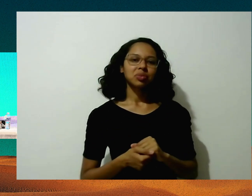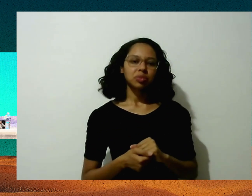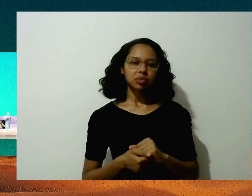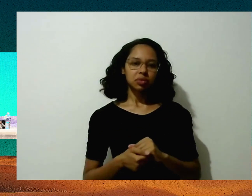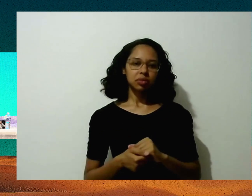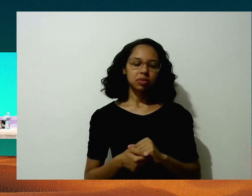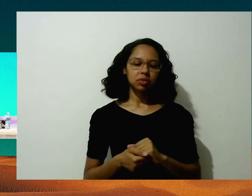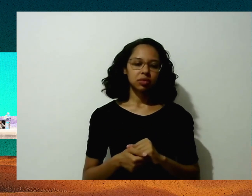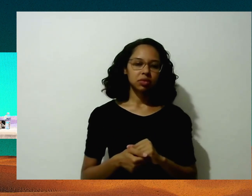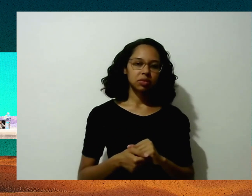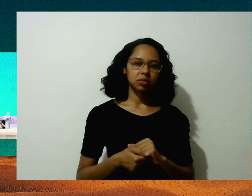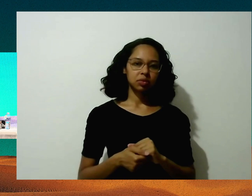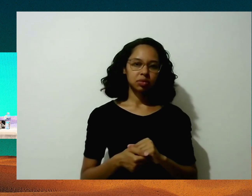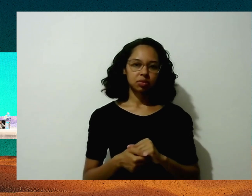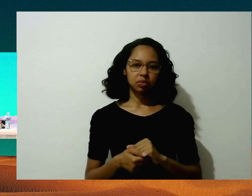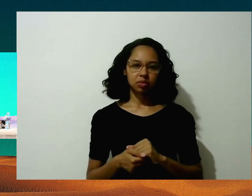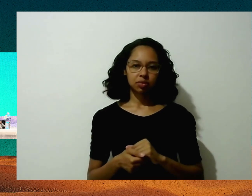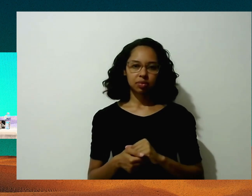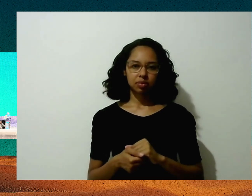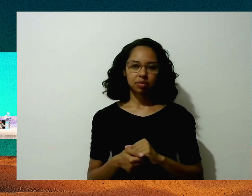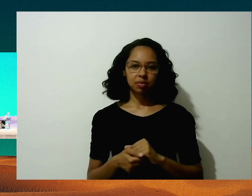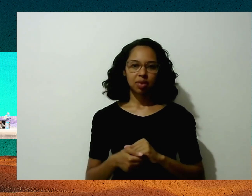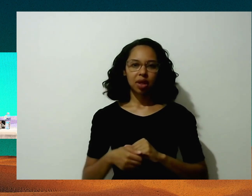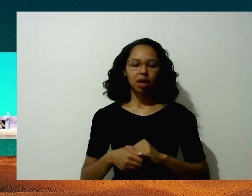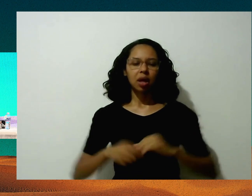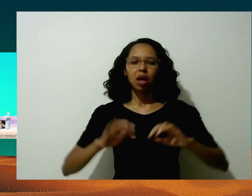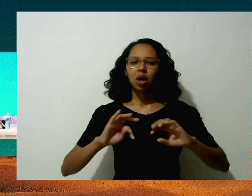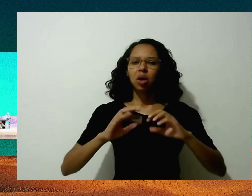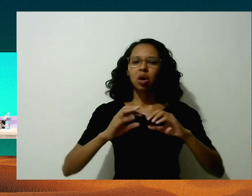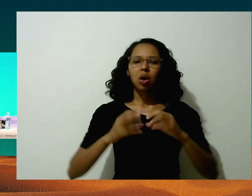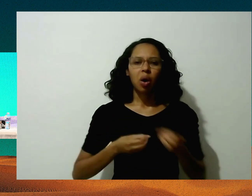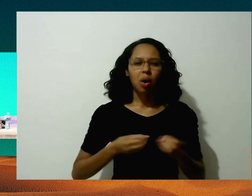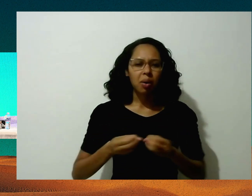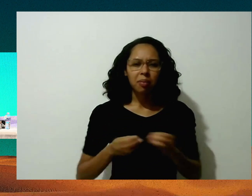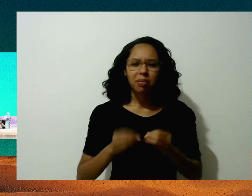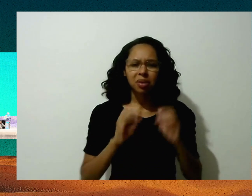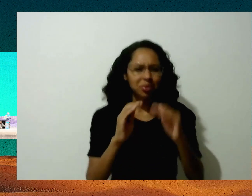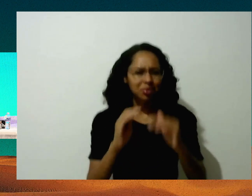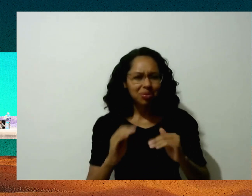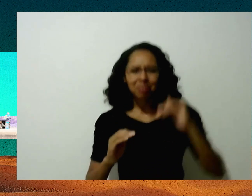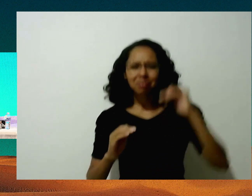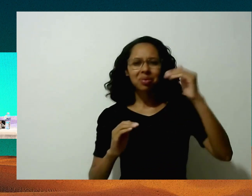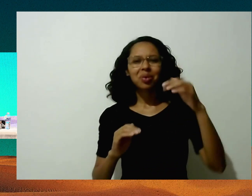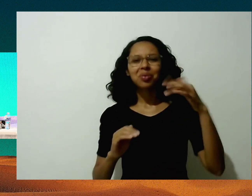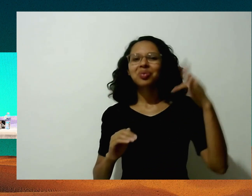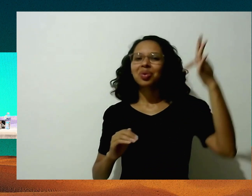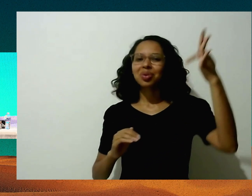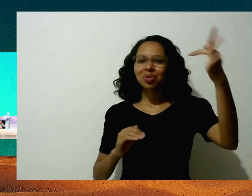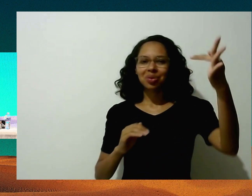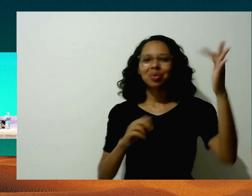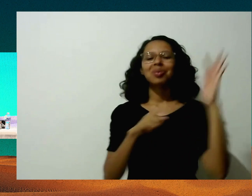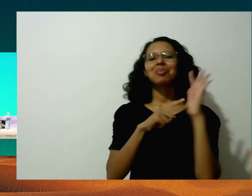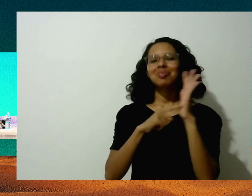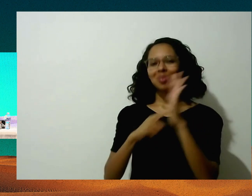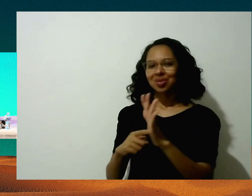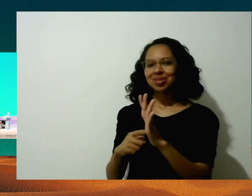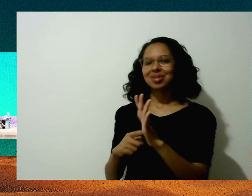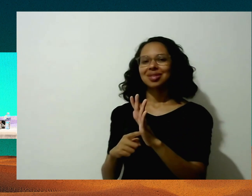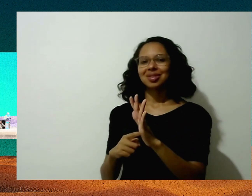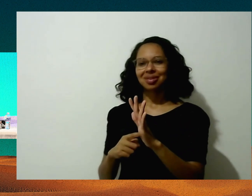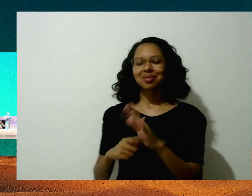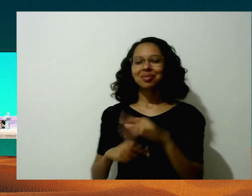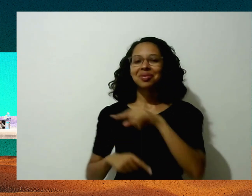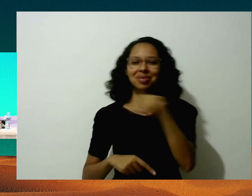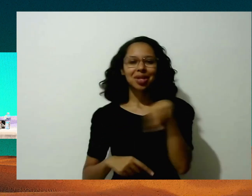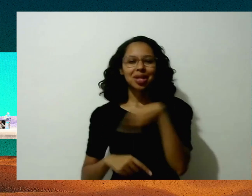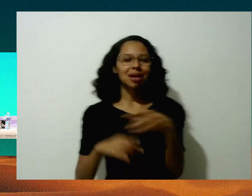obras do que estas demonstrará, para que vos maravilheis. And he will show him greater works than these, that you may